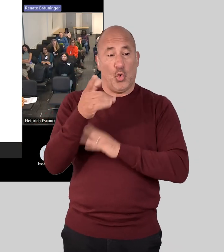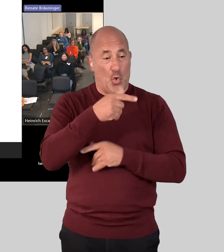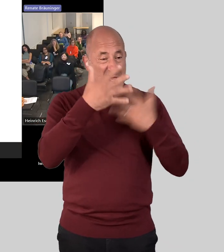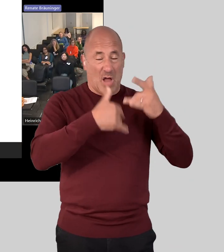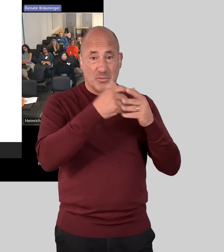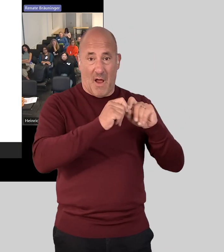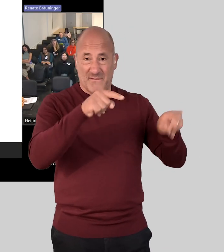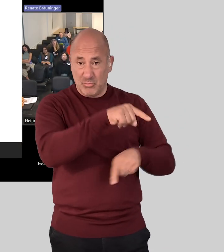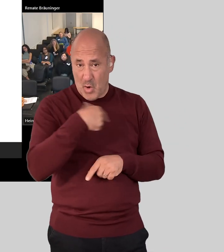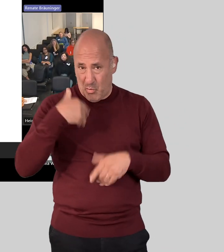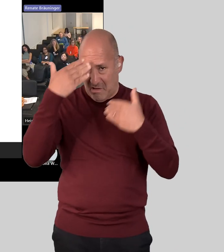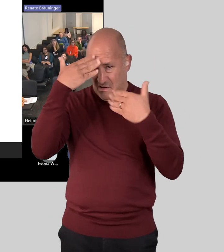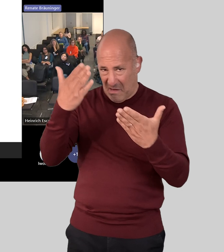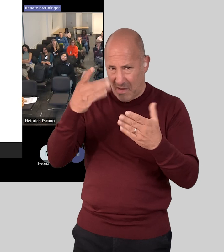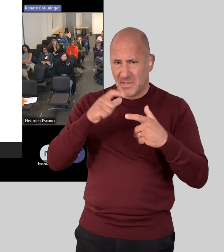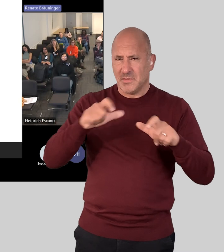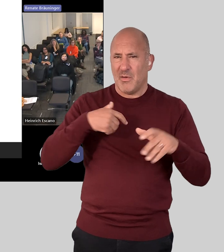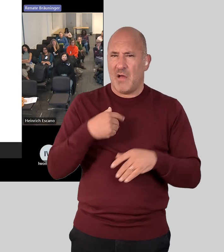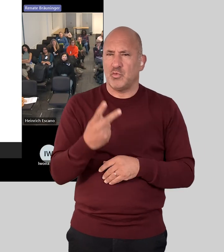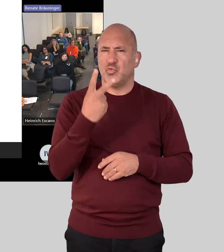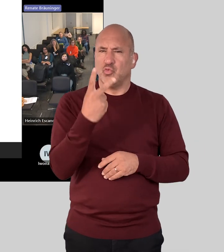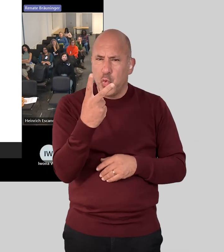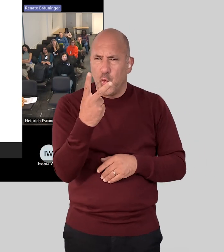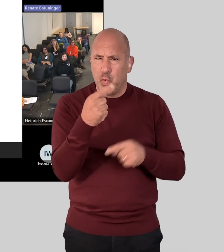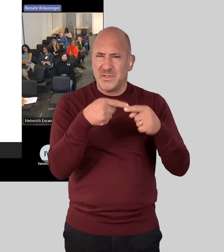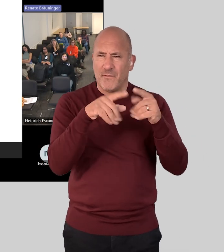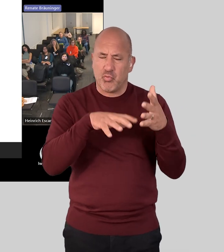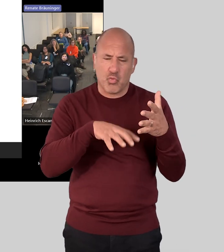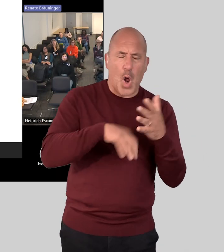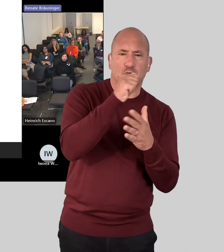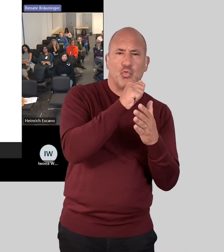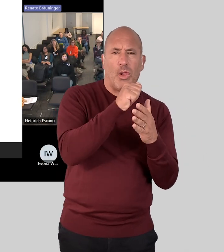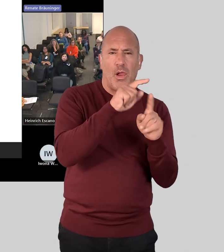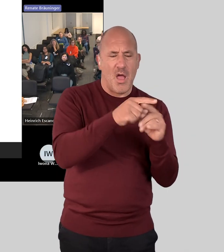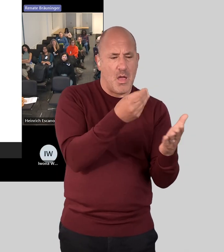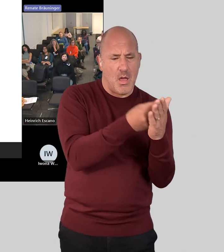of the Keersmaker gained larger